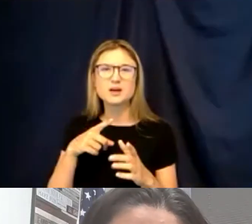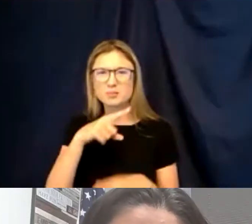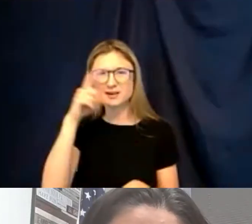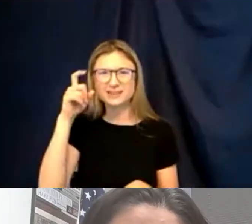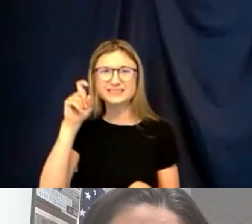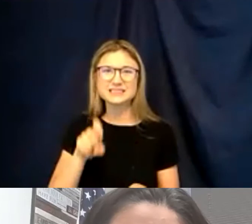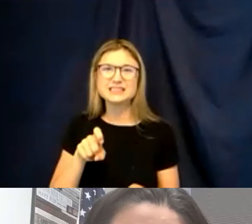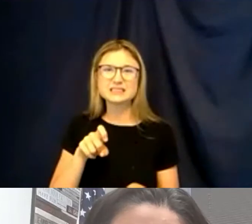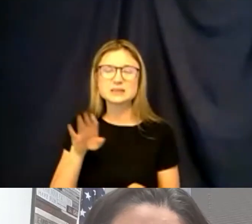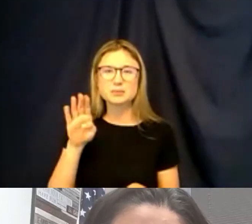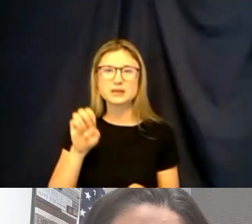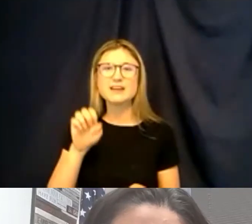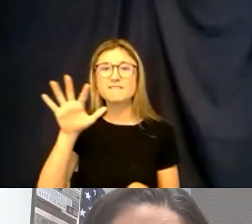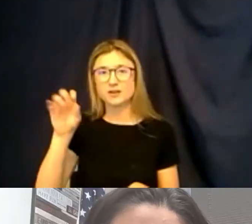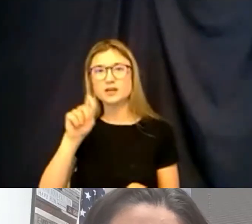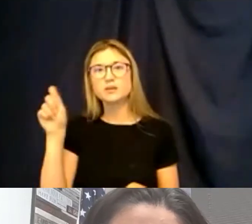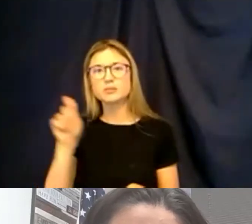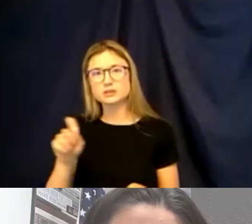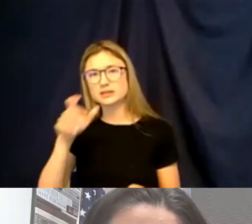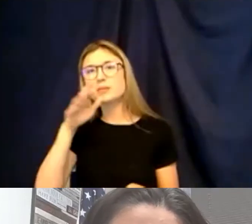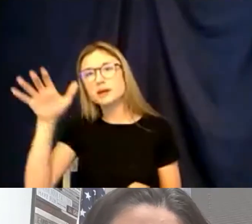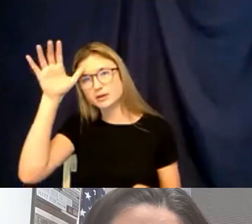50% parents. And so they're doing that.